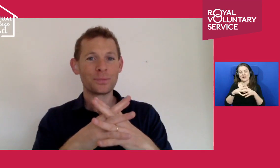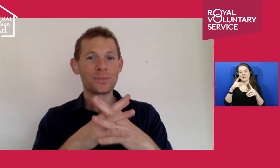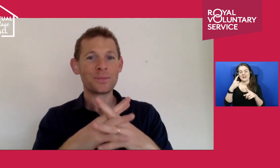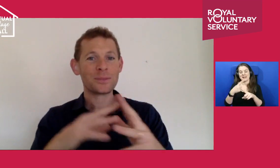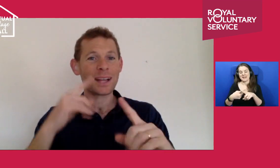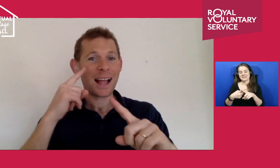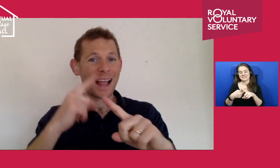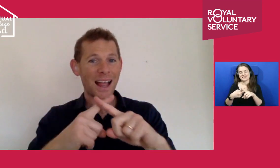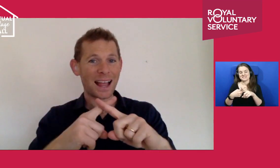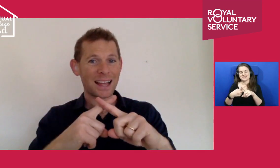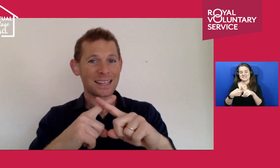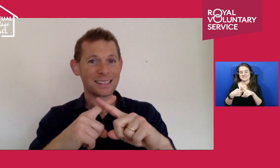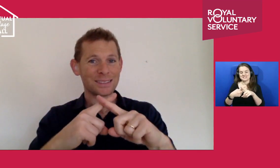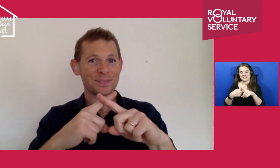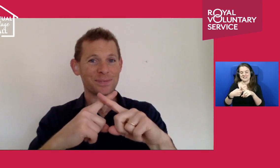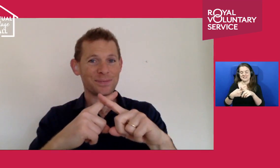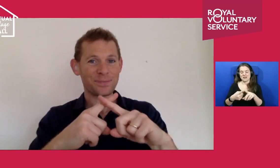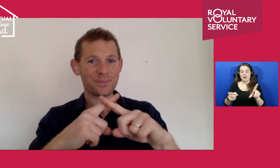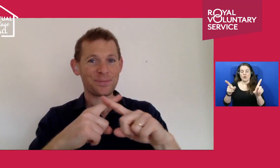X,